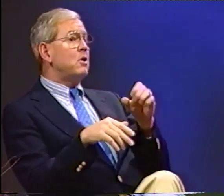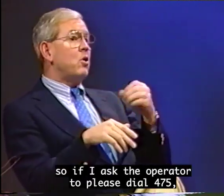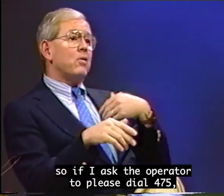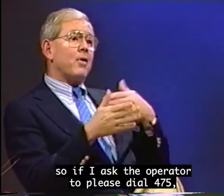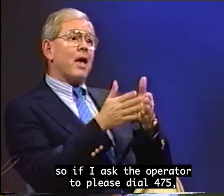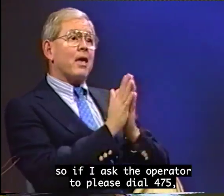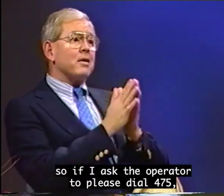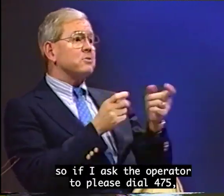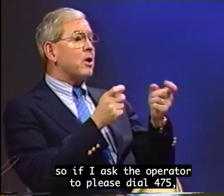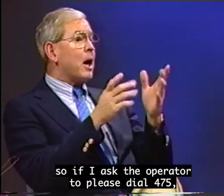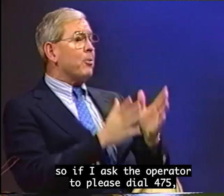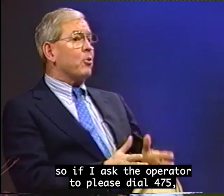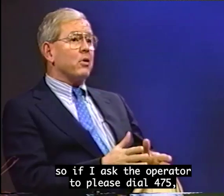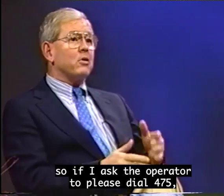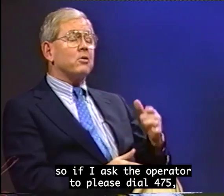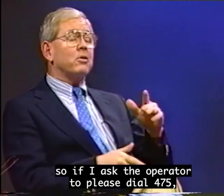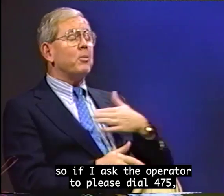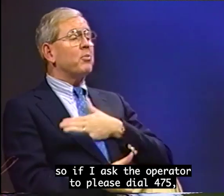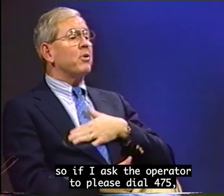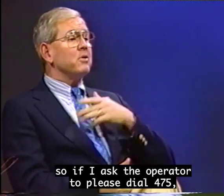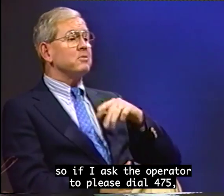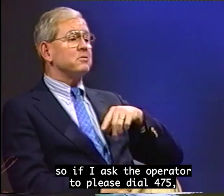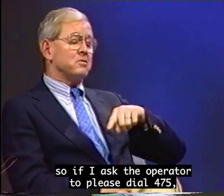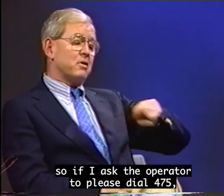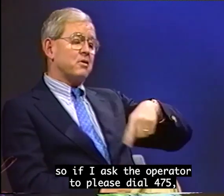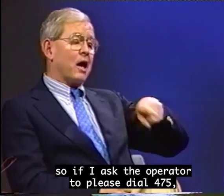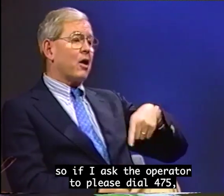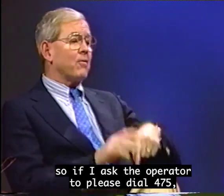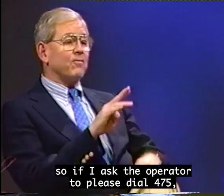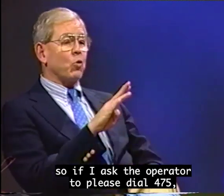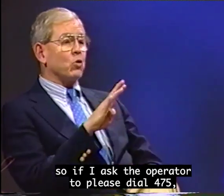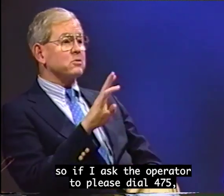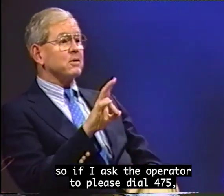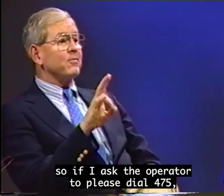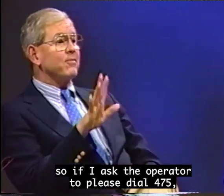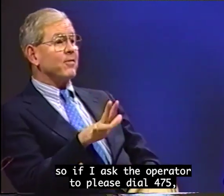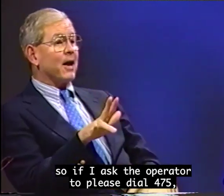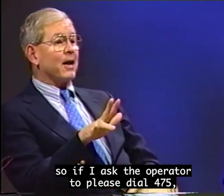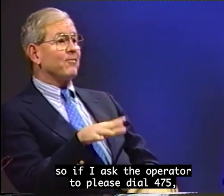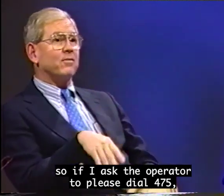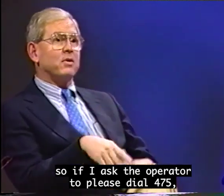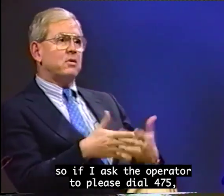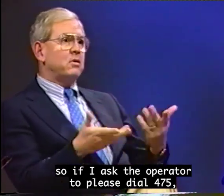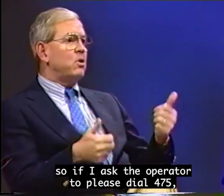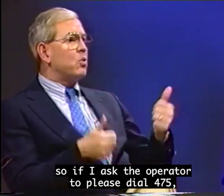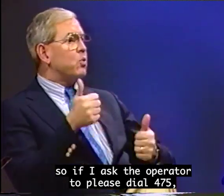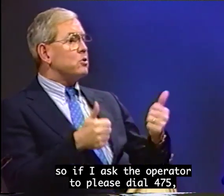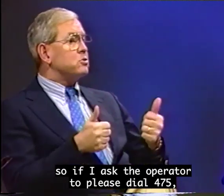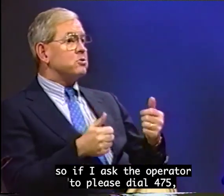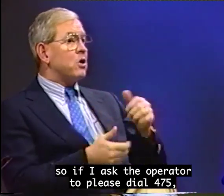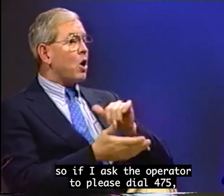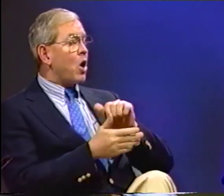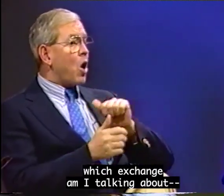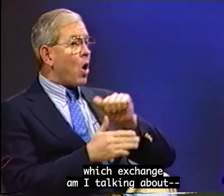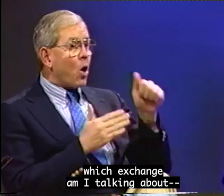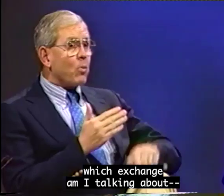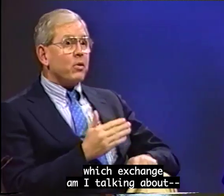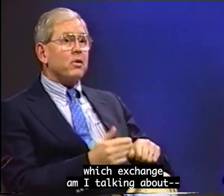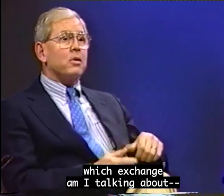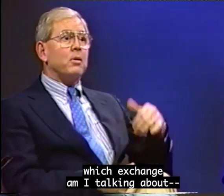475-2243. So if I ask the operator to please dial 475,